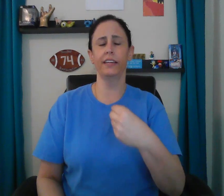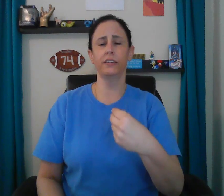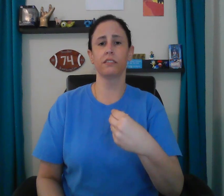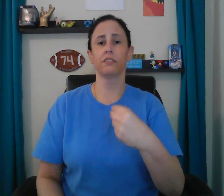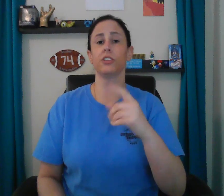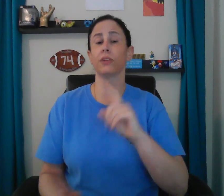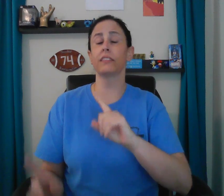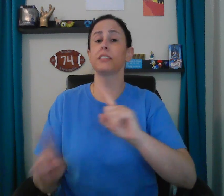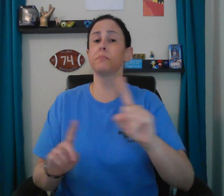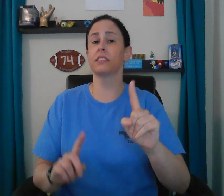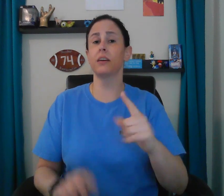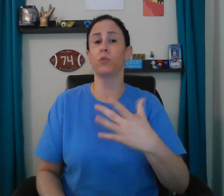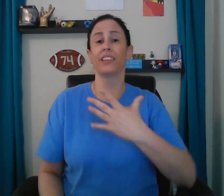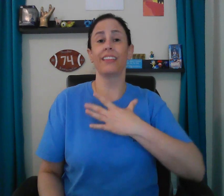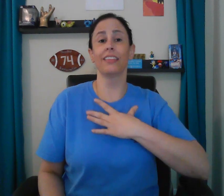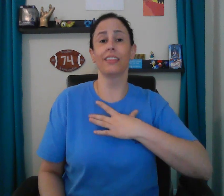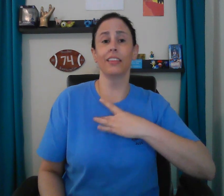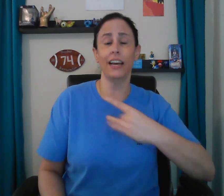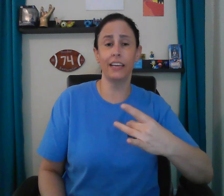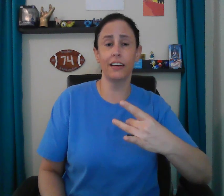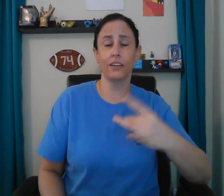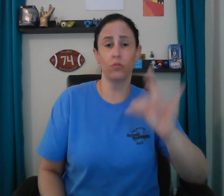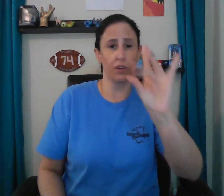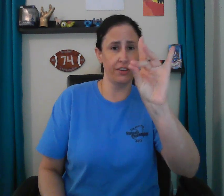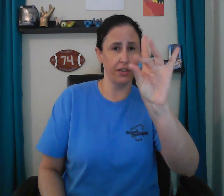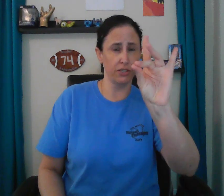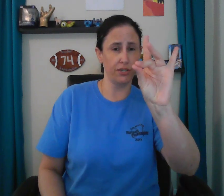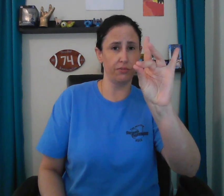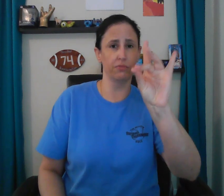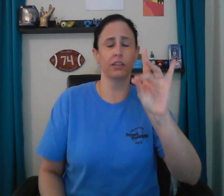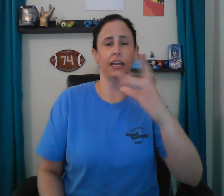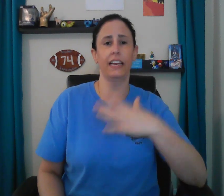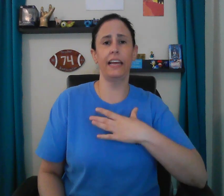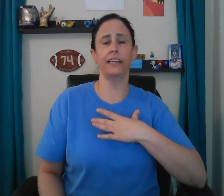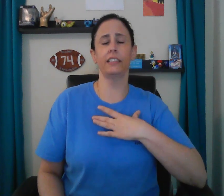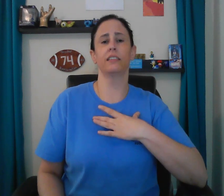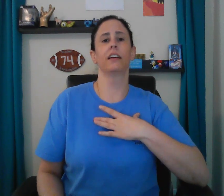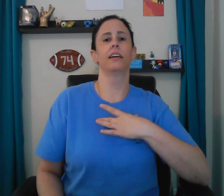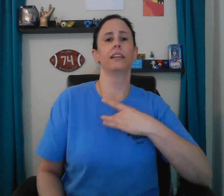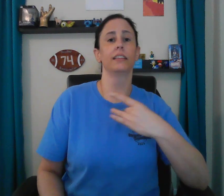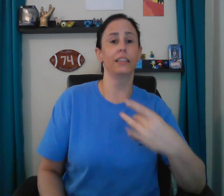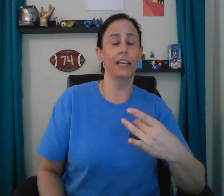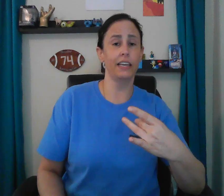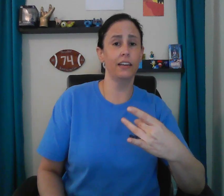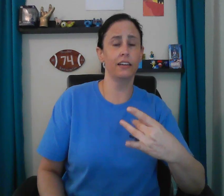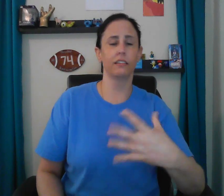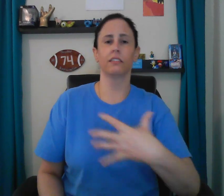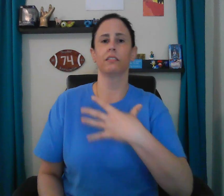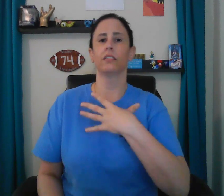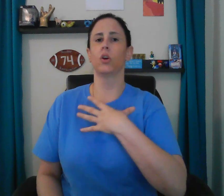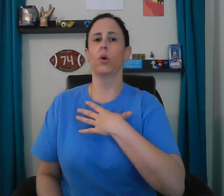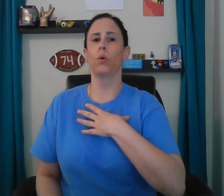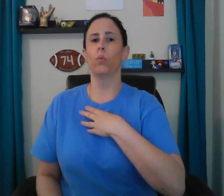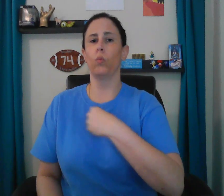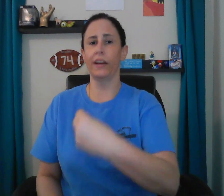white. Don't get this mixed up with like, where you go to an 8, like,